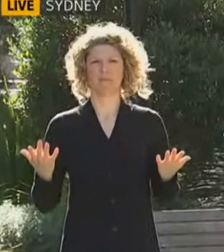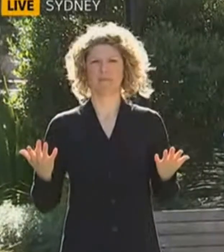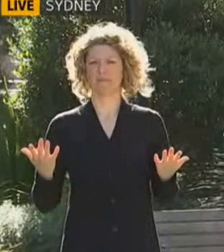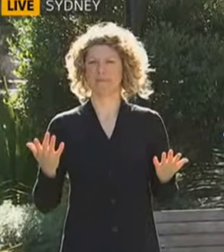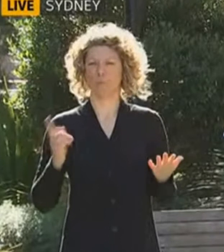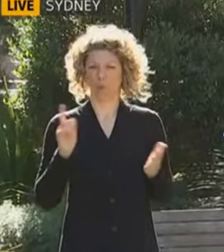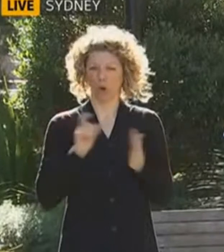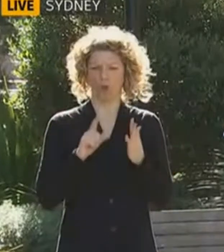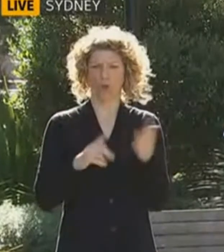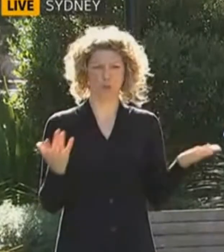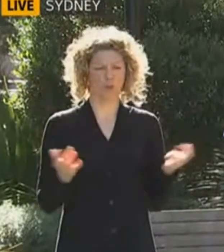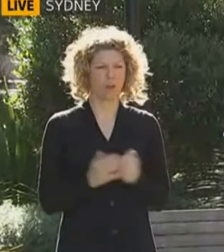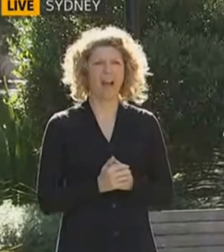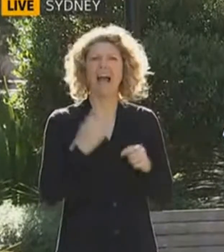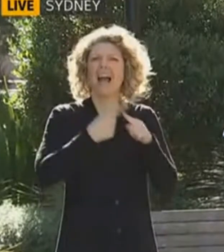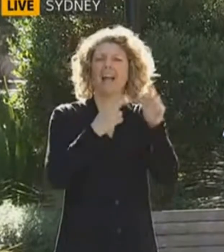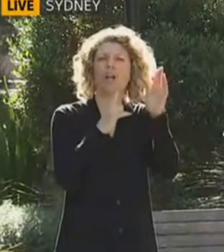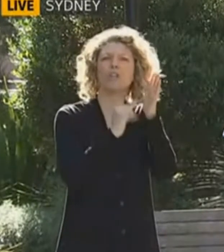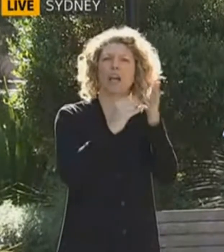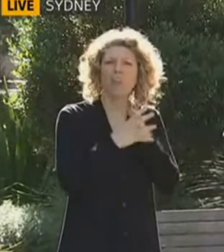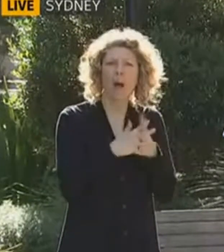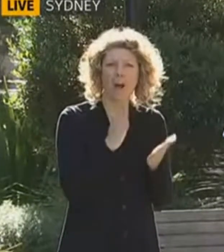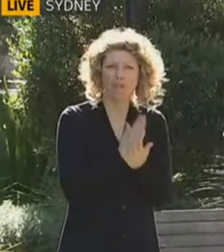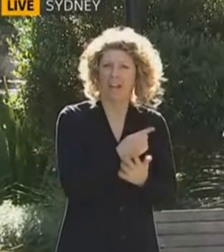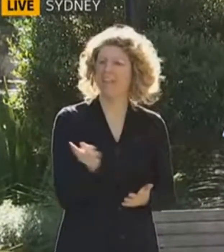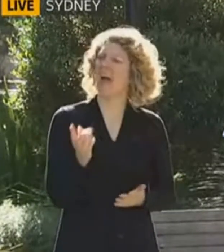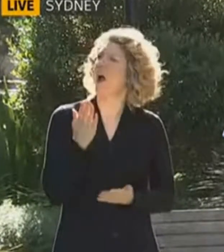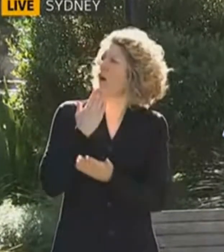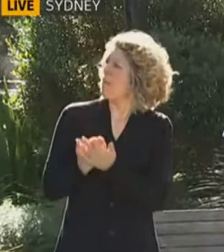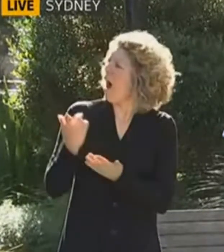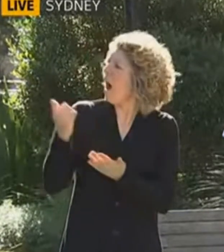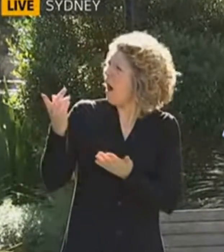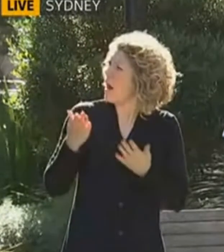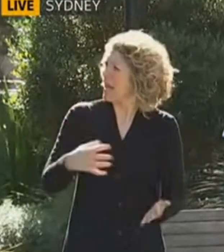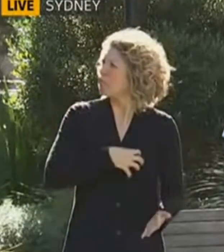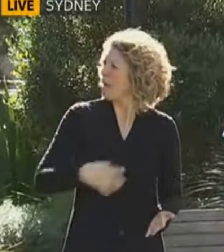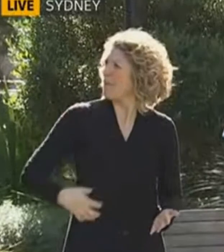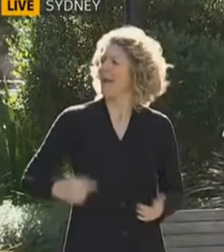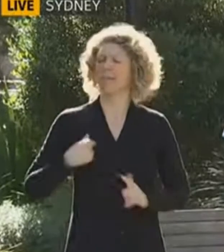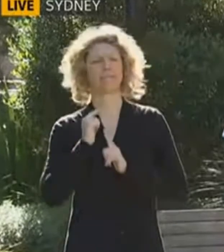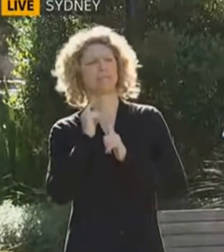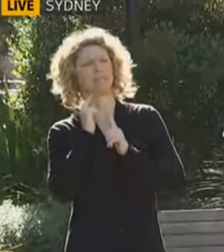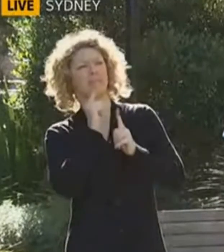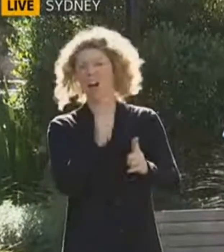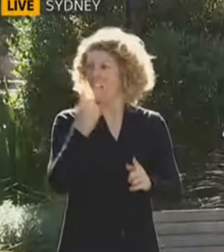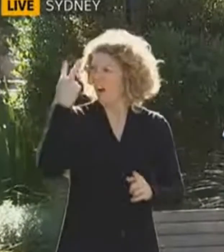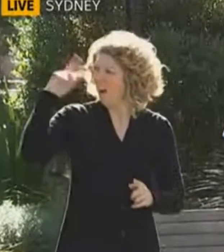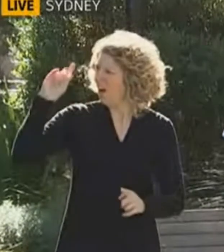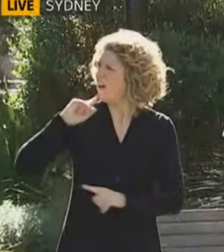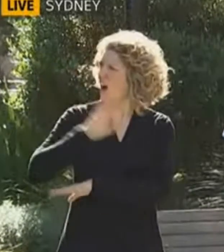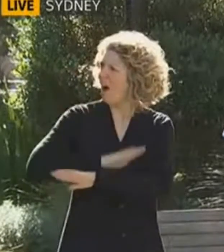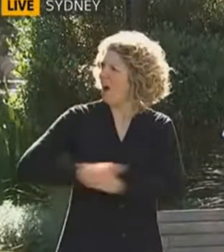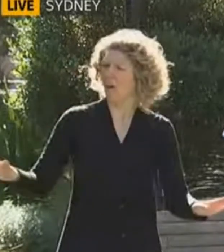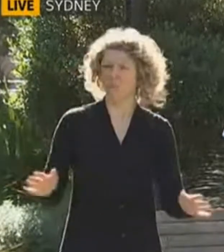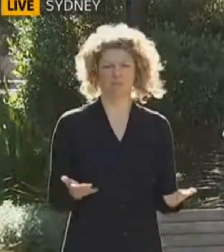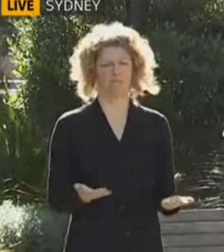to those New South Wales people who went to Victoria trusting you and your steadfast position that you wouldn't close that border, but now they have to lose those holidays, turn around and come back?